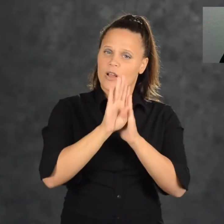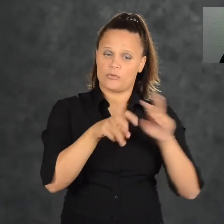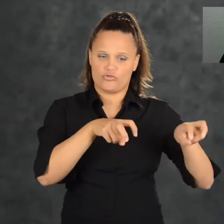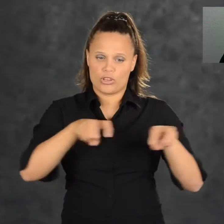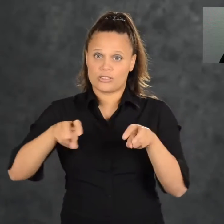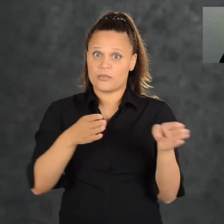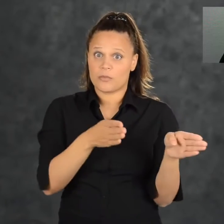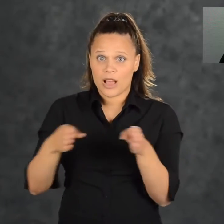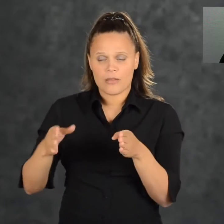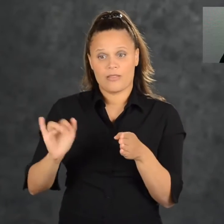team and discuss